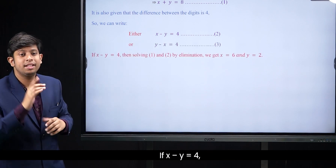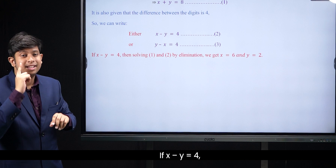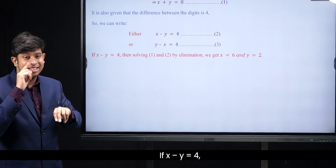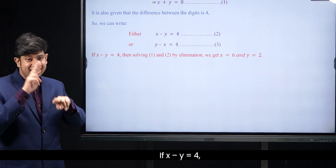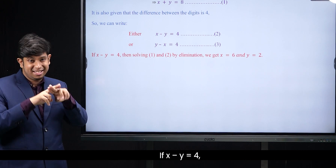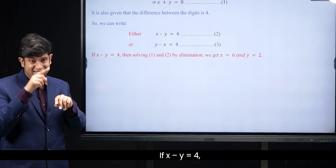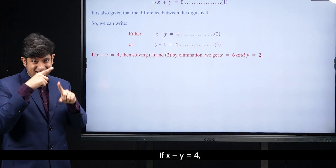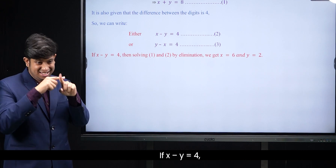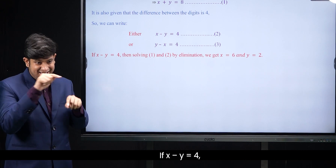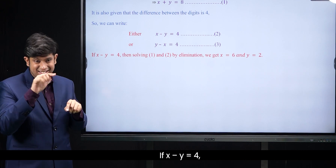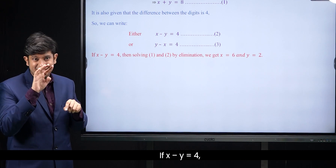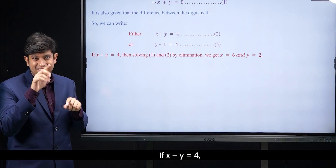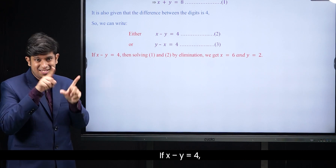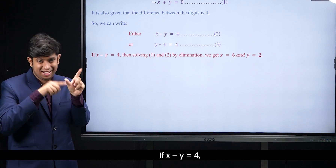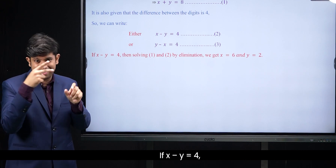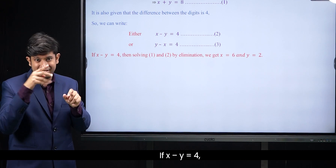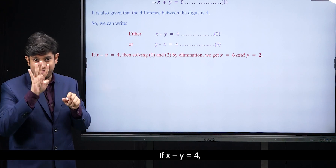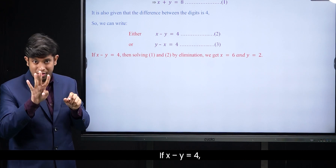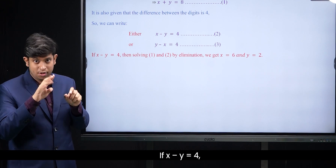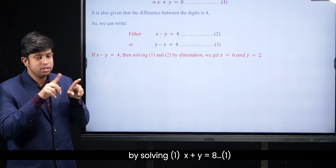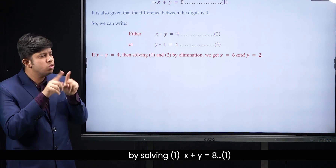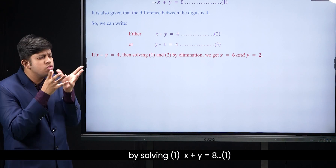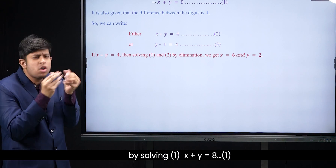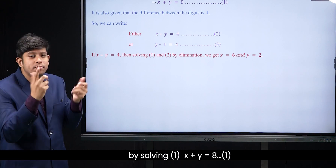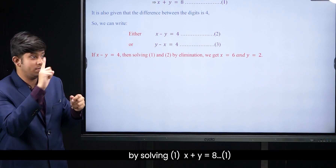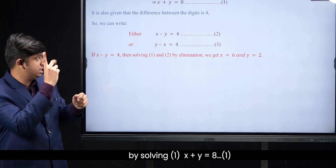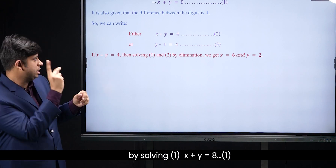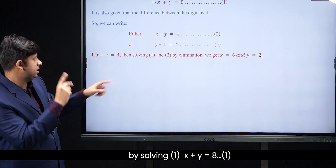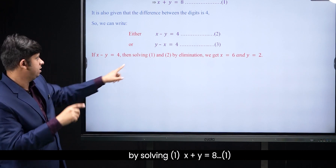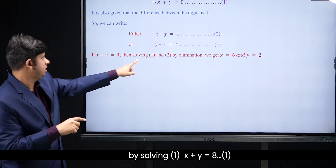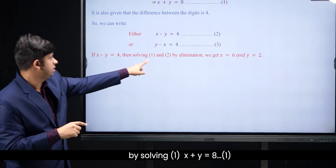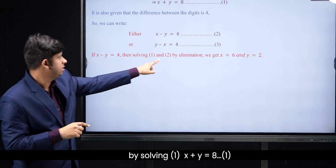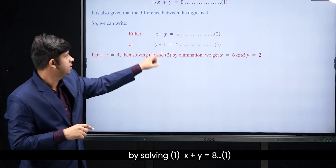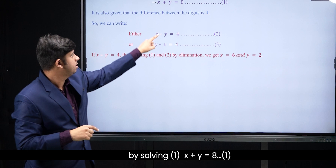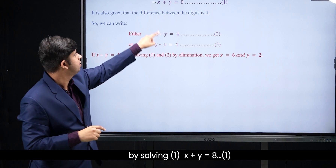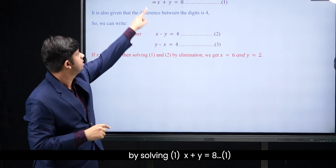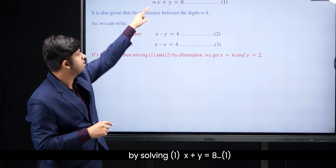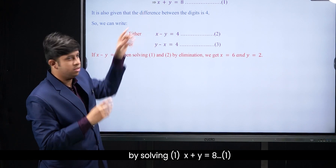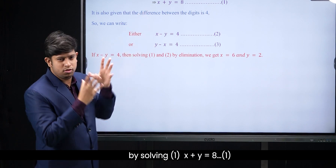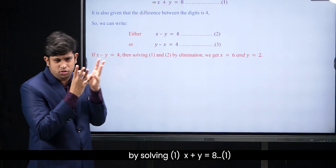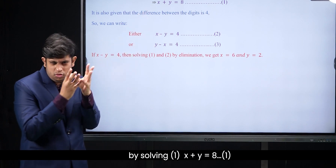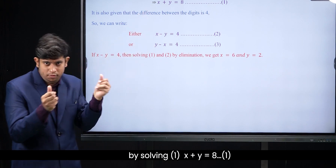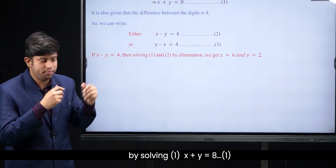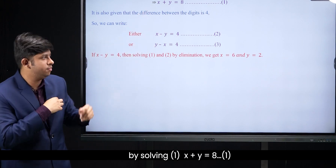If x minus y is equal to 4, by solving equation 1, that is x plus y is equal to 8